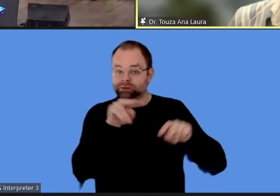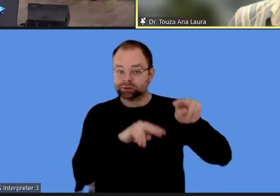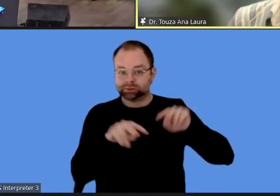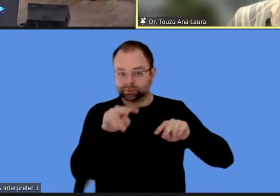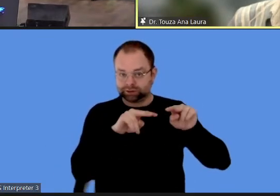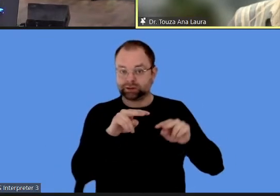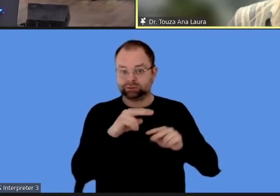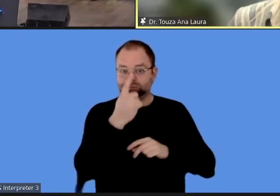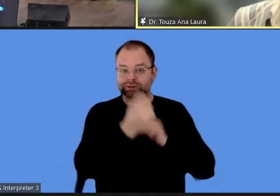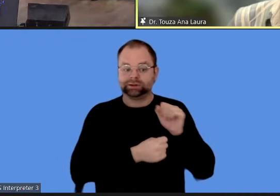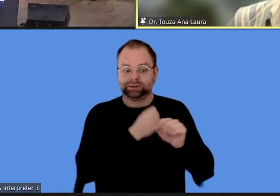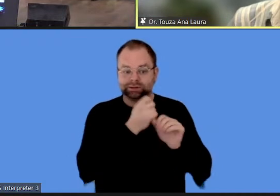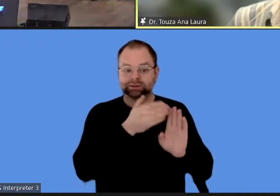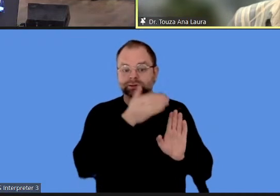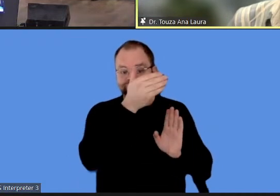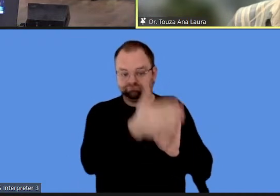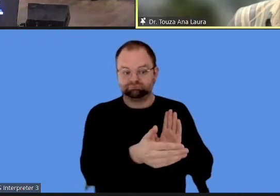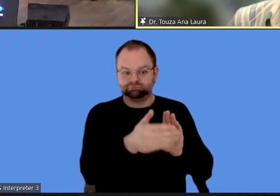that